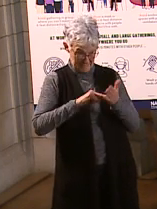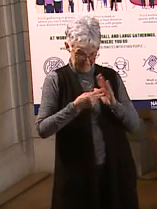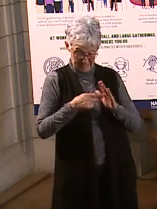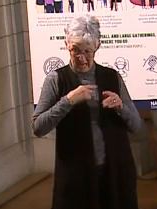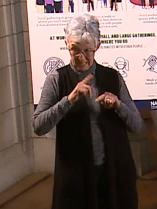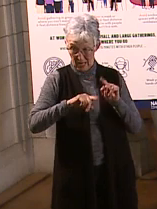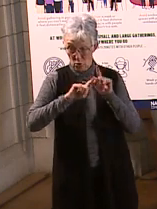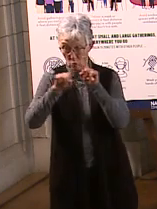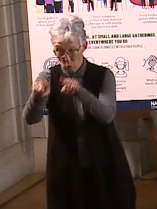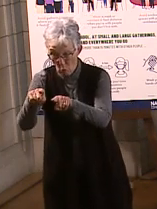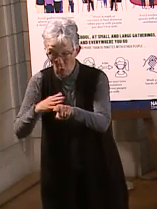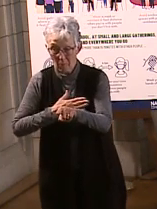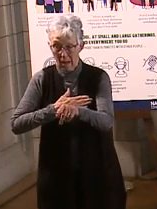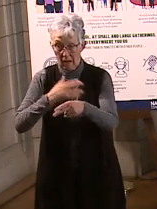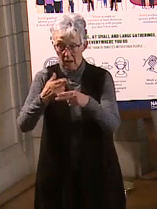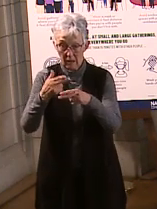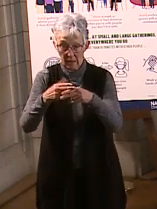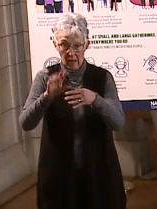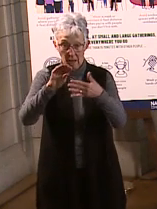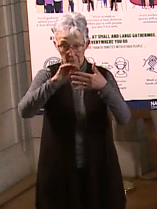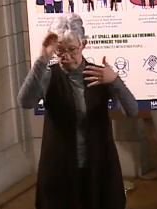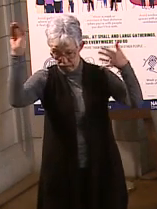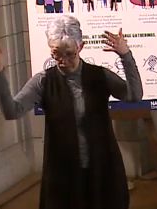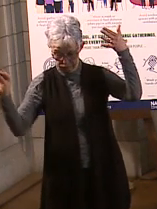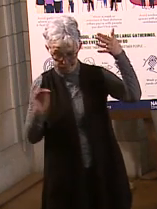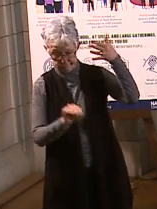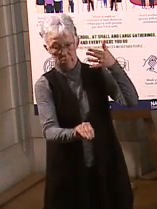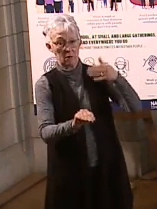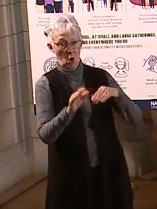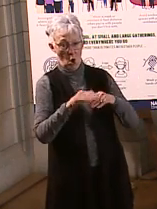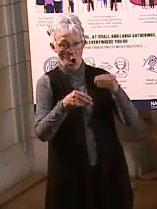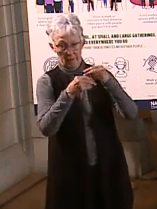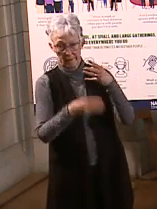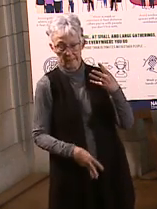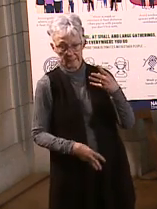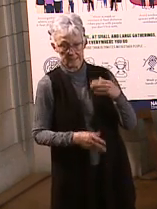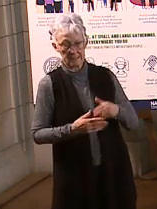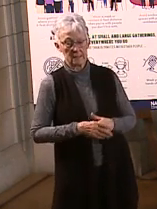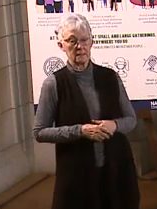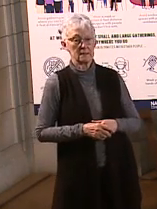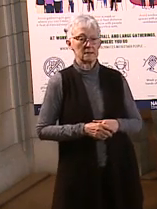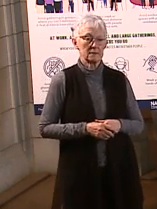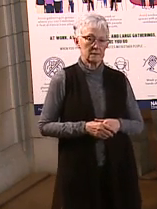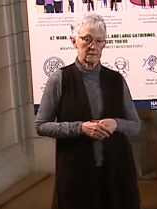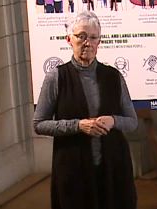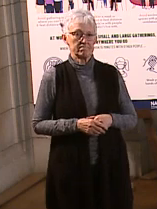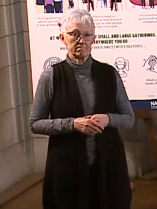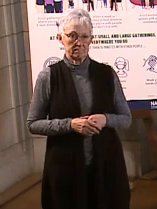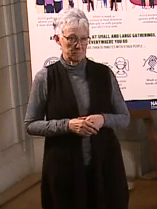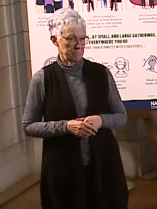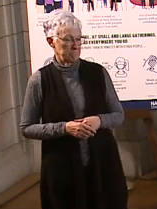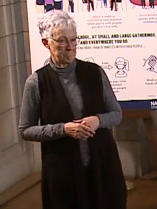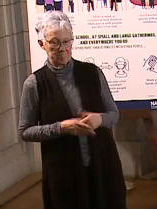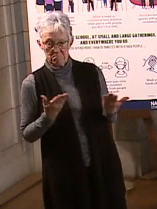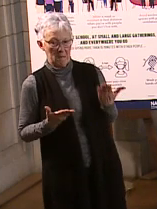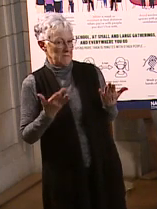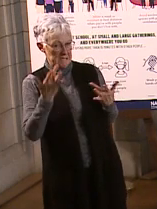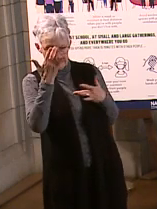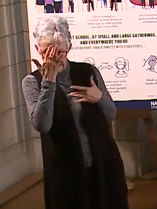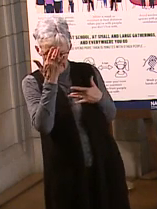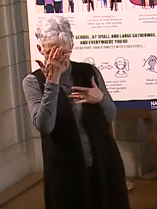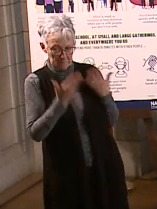is, say you have an appointment to get your first or second dose, and for whatever reason you can't make that appointment. Maybe you're sick, maybe you're